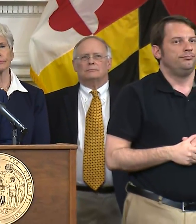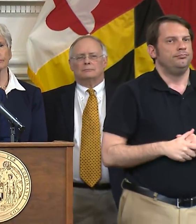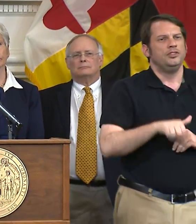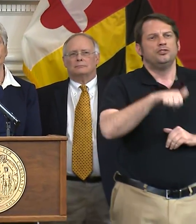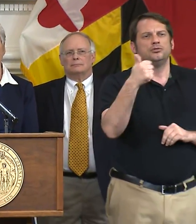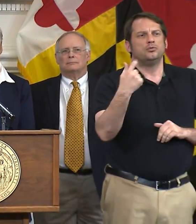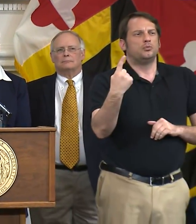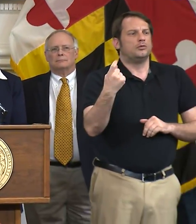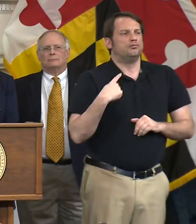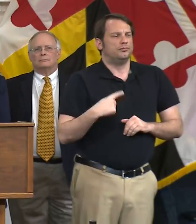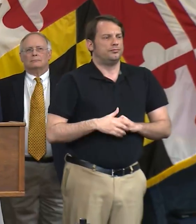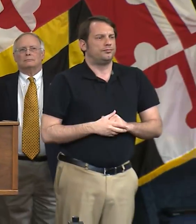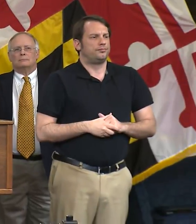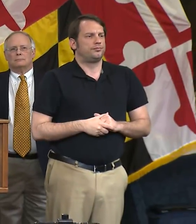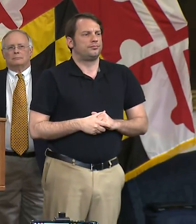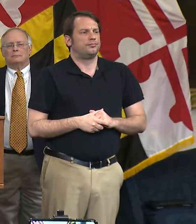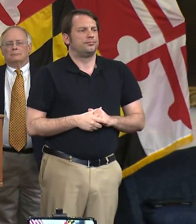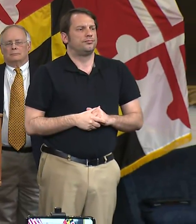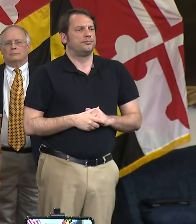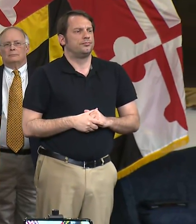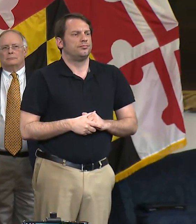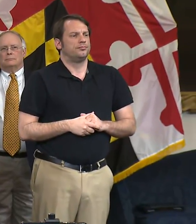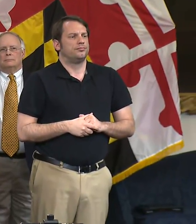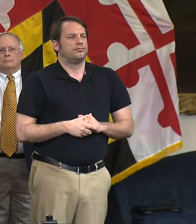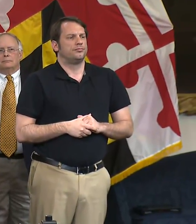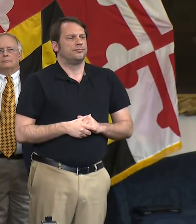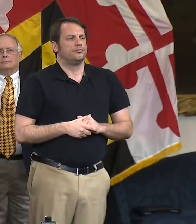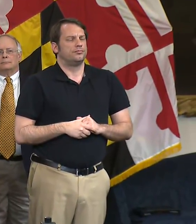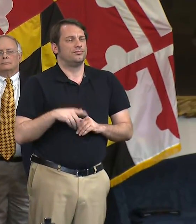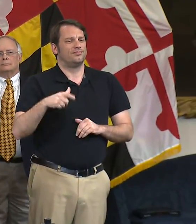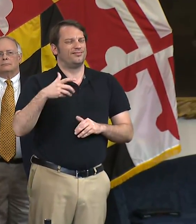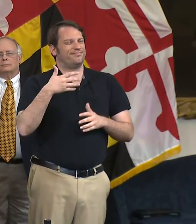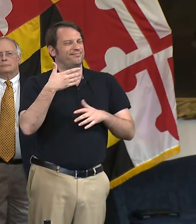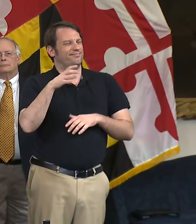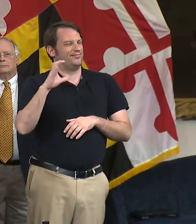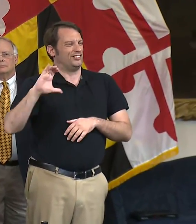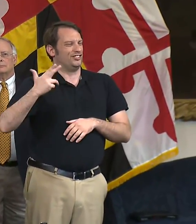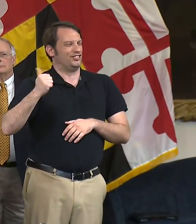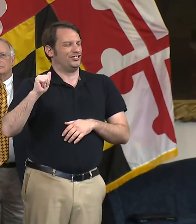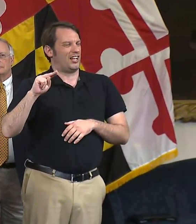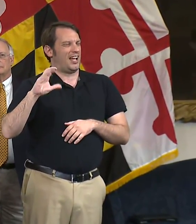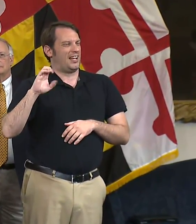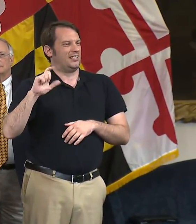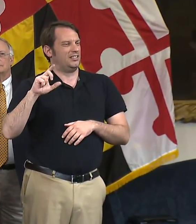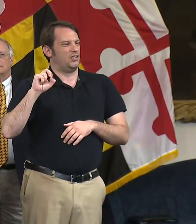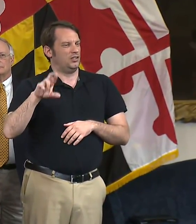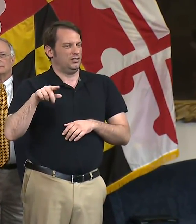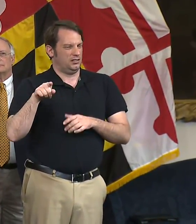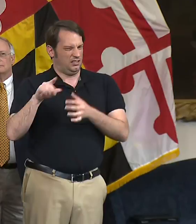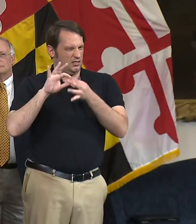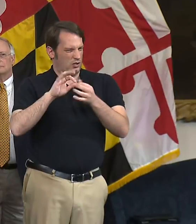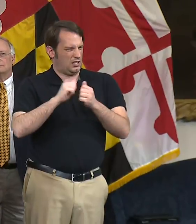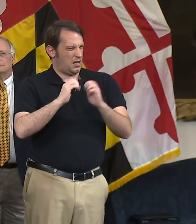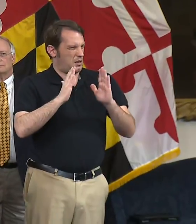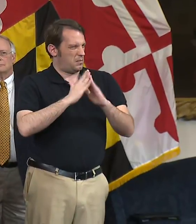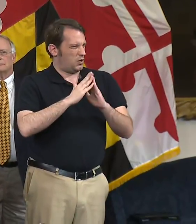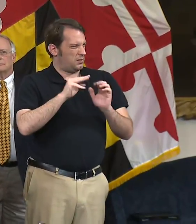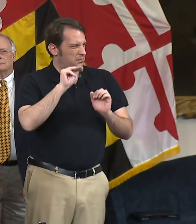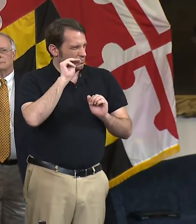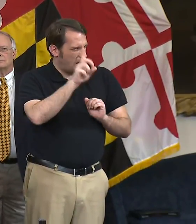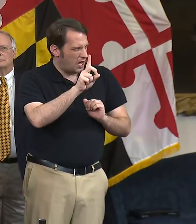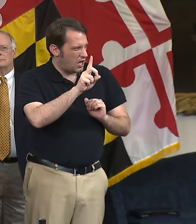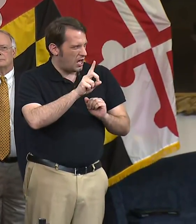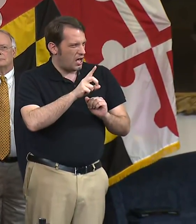put out a letter this afternoon to the University of Maryland community, reduce large gatherings,